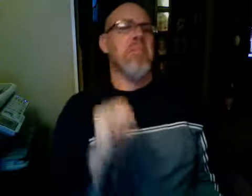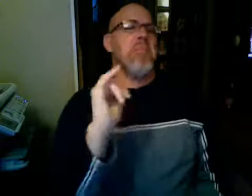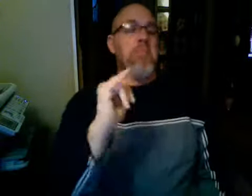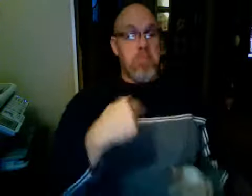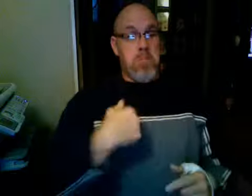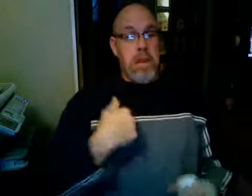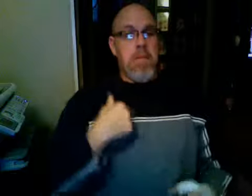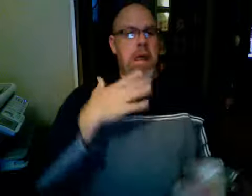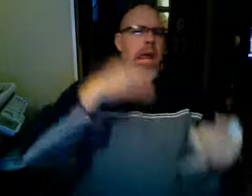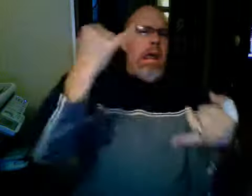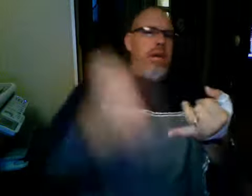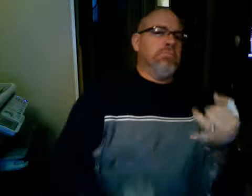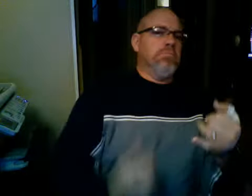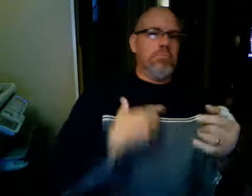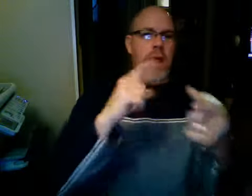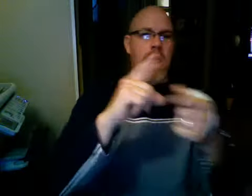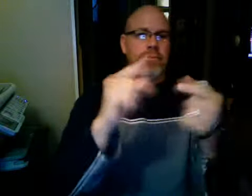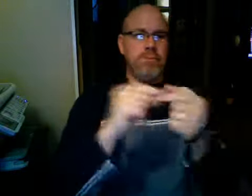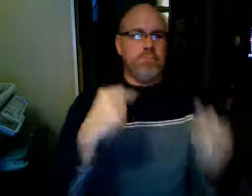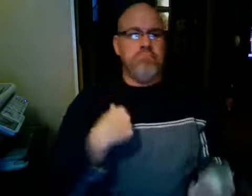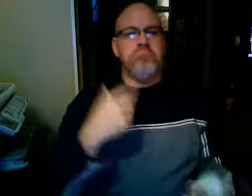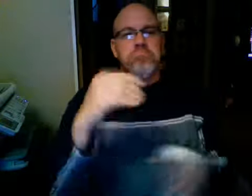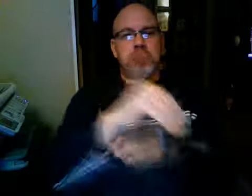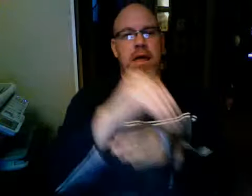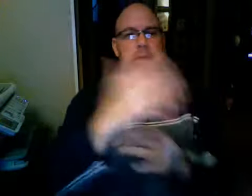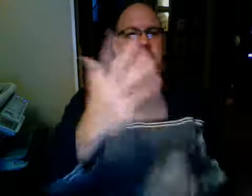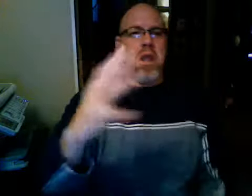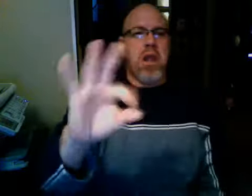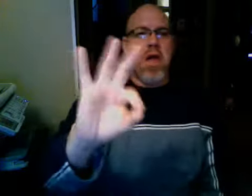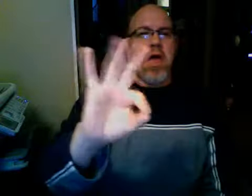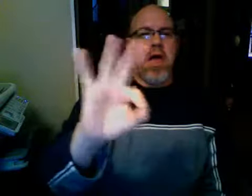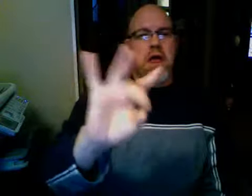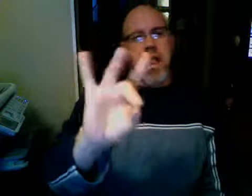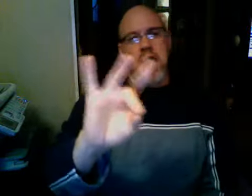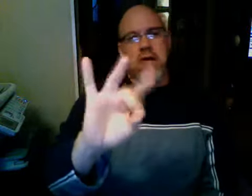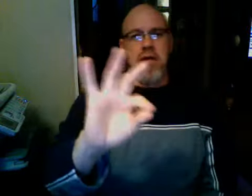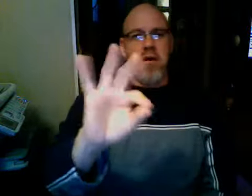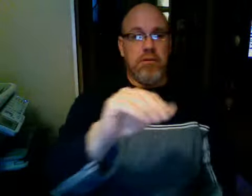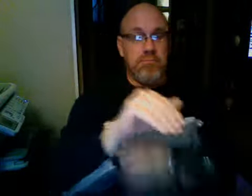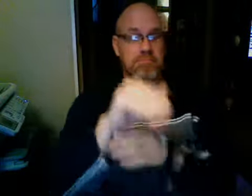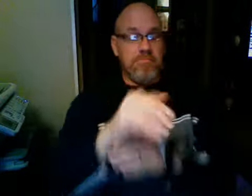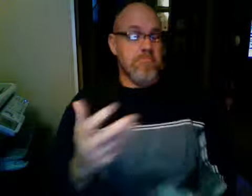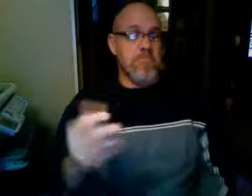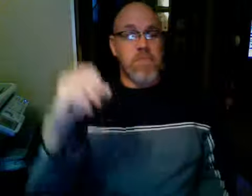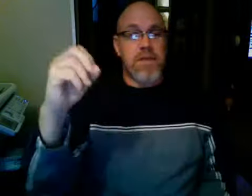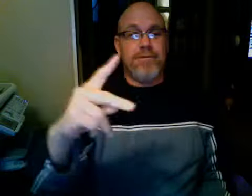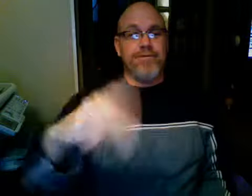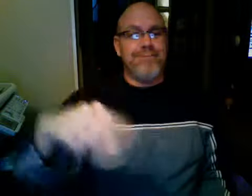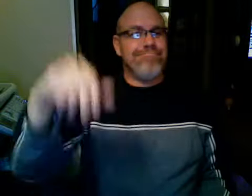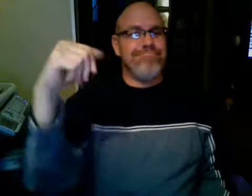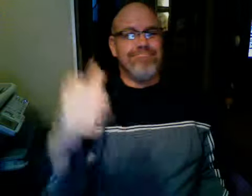Our next day, football movie in what Madison Peele boys have done. that saw a football play.